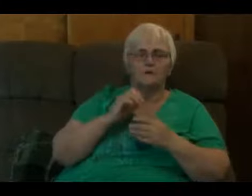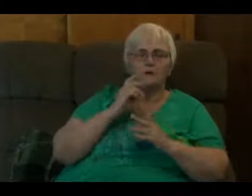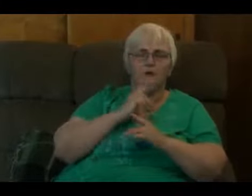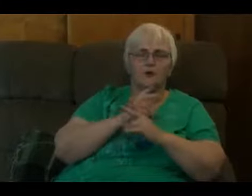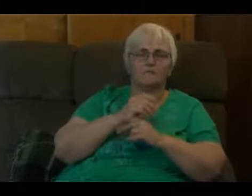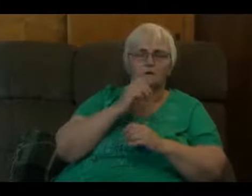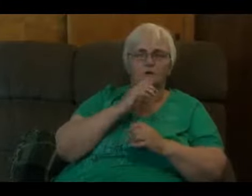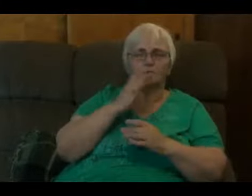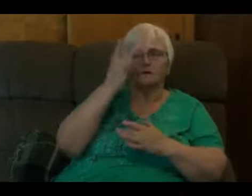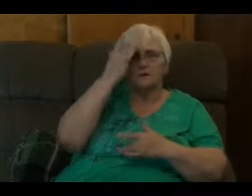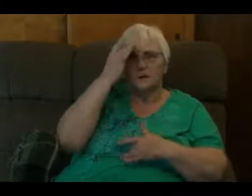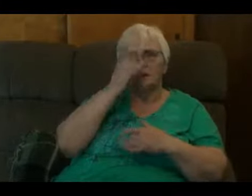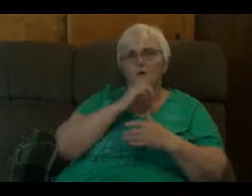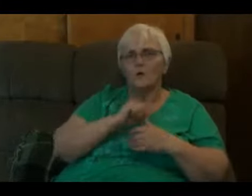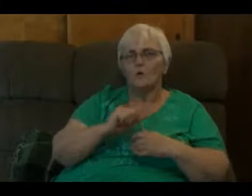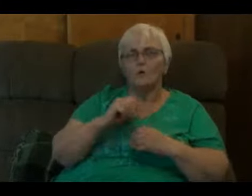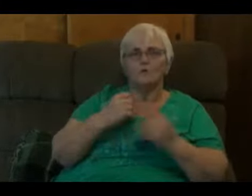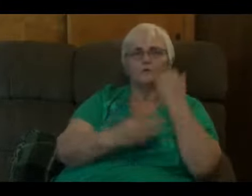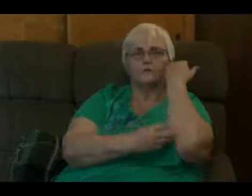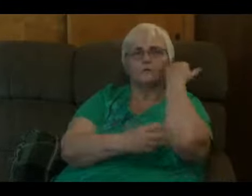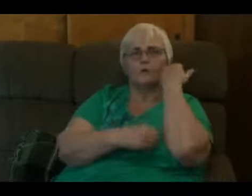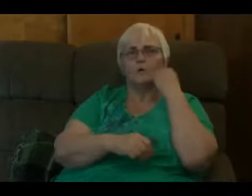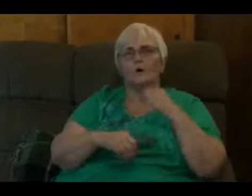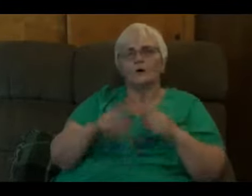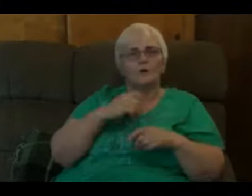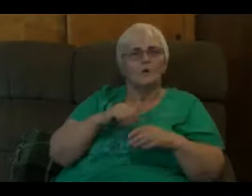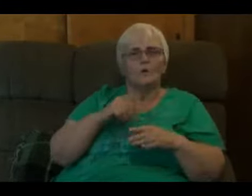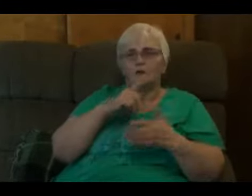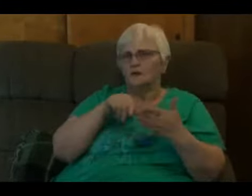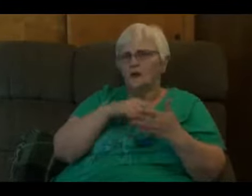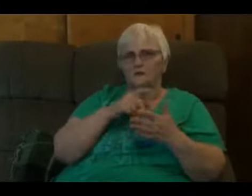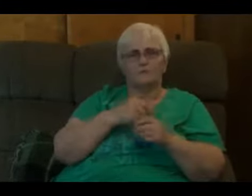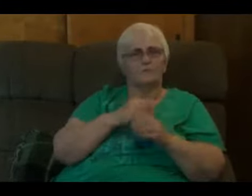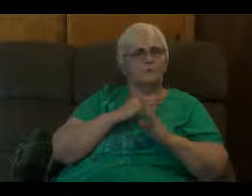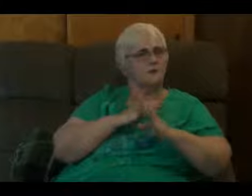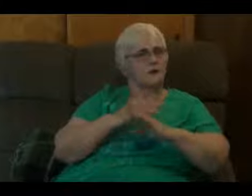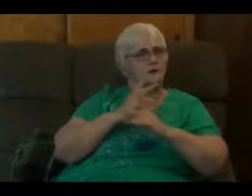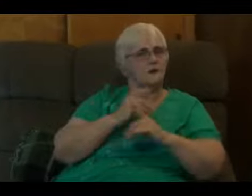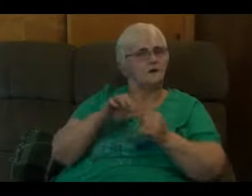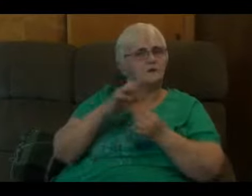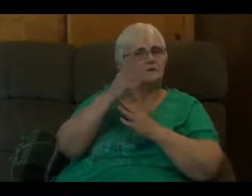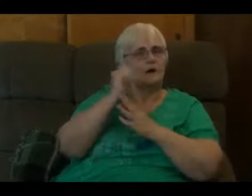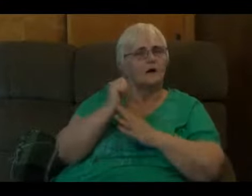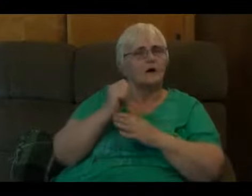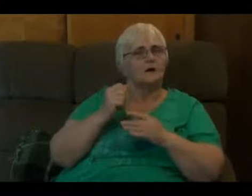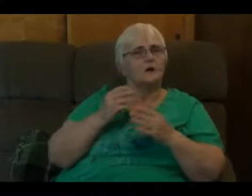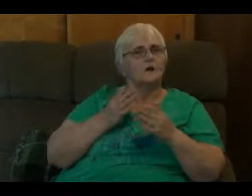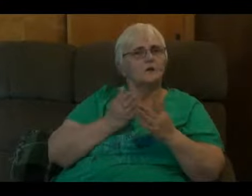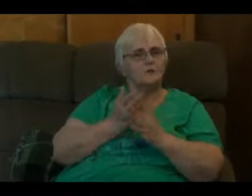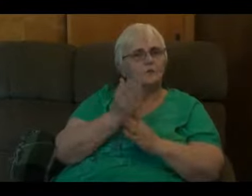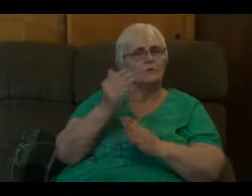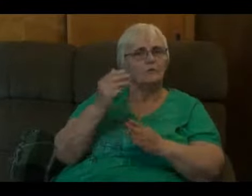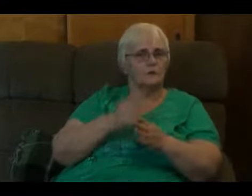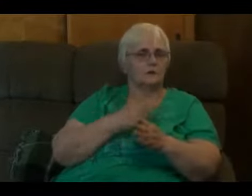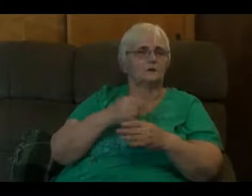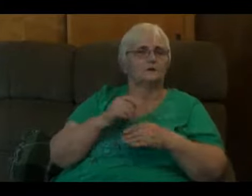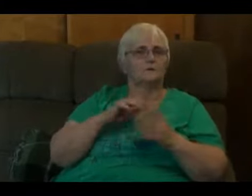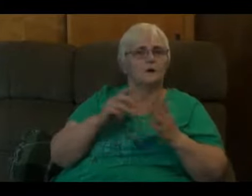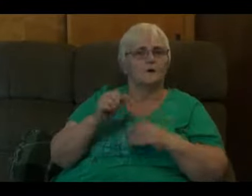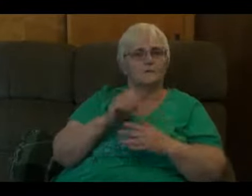poor. No one is excluded from protection and care. Throughout history, this biblical view of the sanctity of all